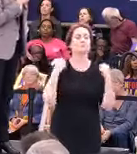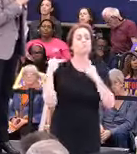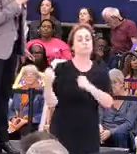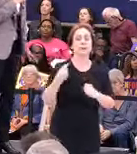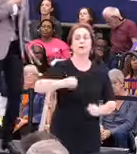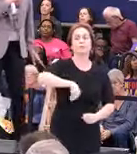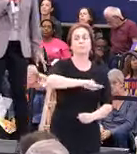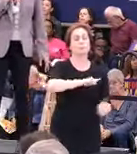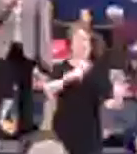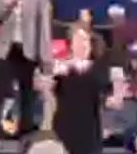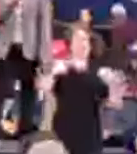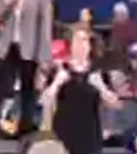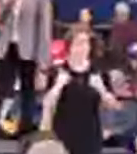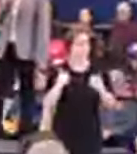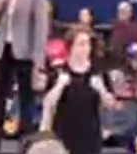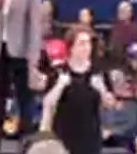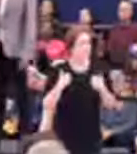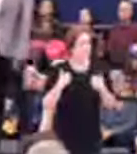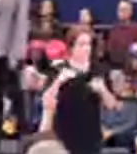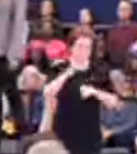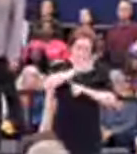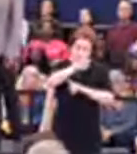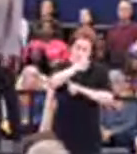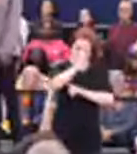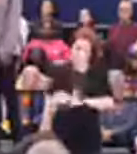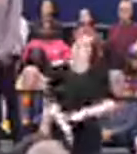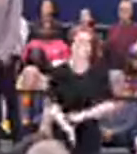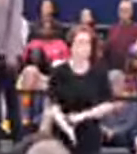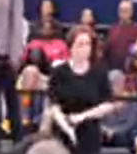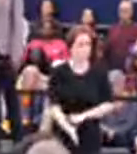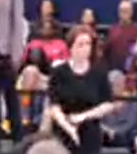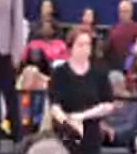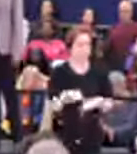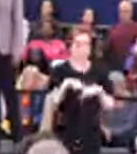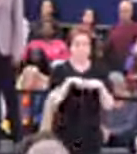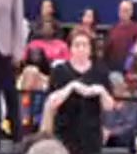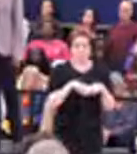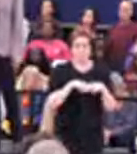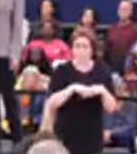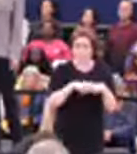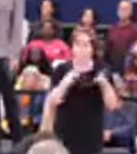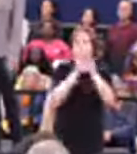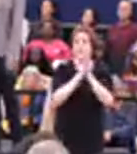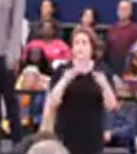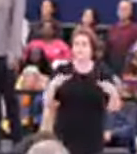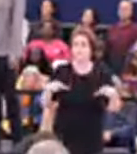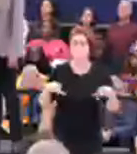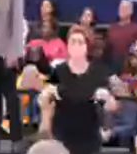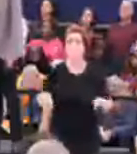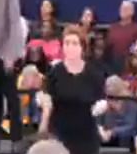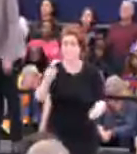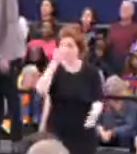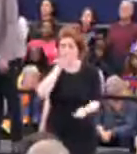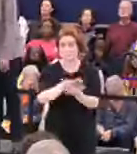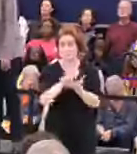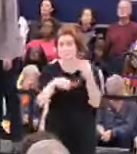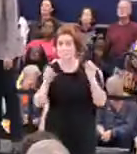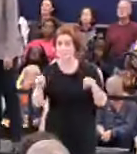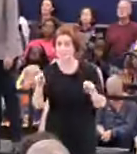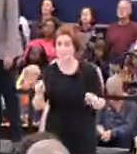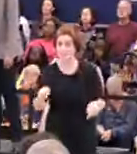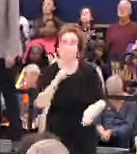have to never, ever need to sit around and ask somebody permission to believe what's